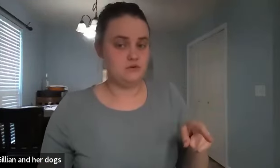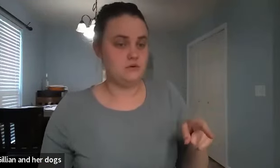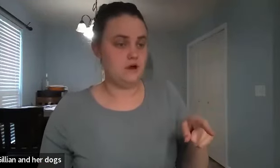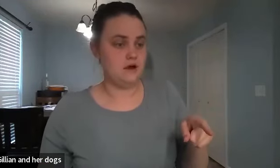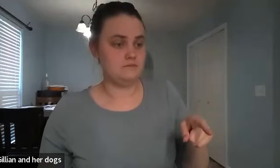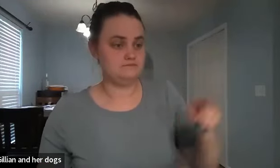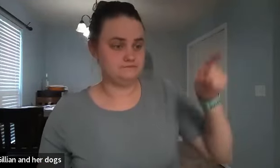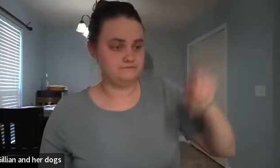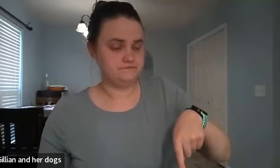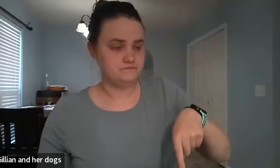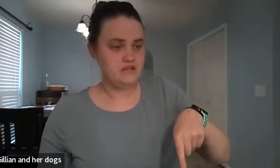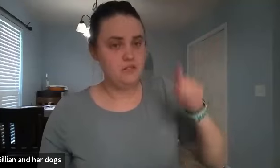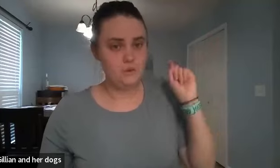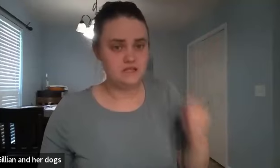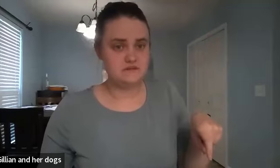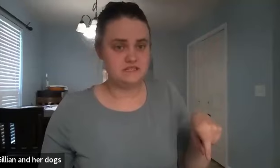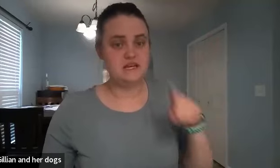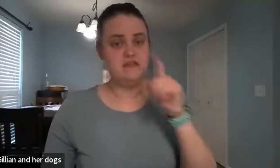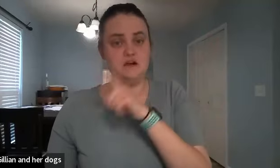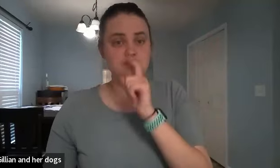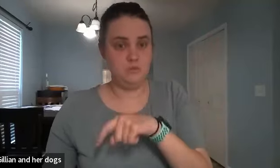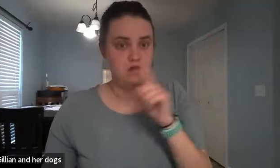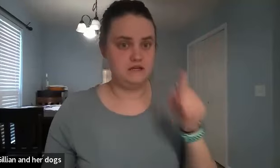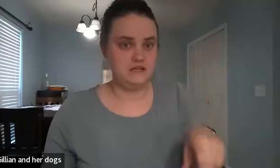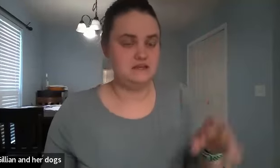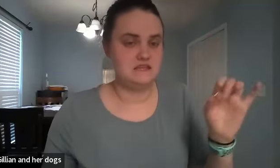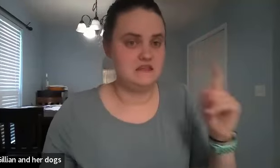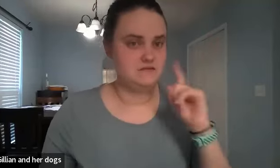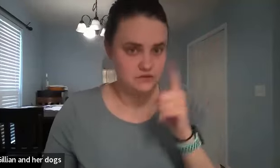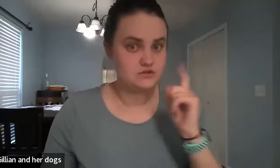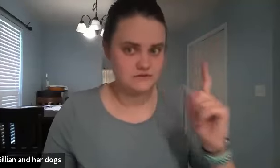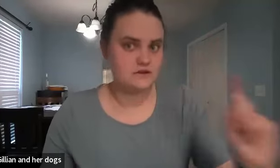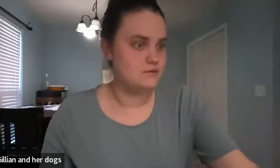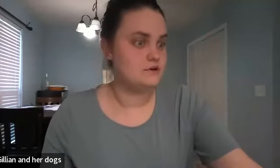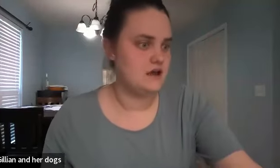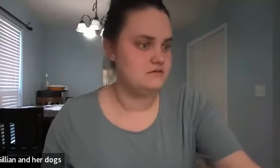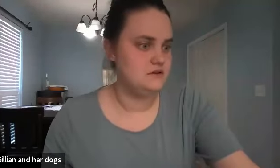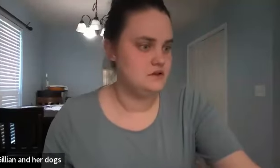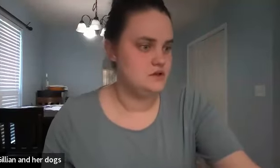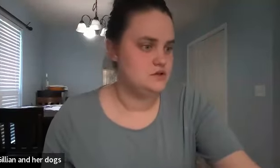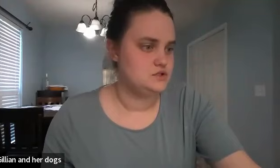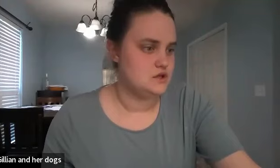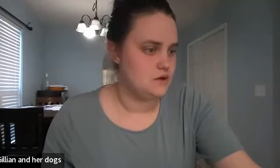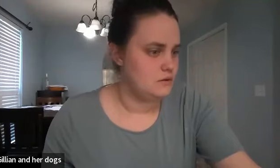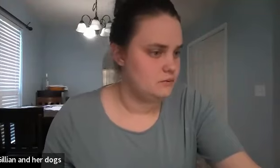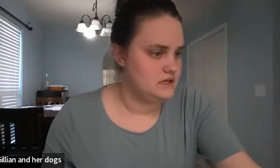through the ones we did, and then I'll do want and need because I think those are very important to have. So